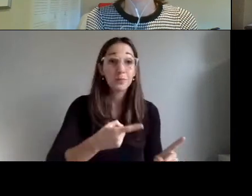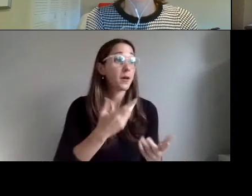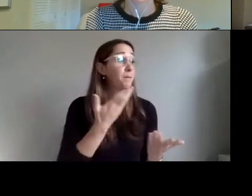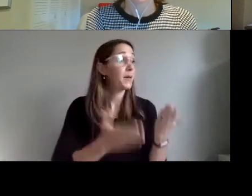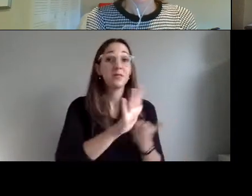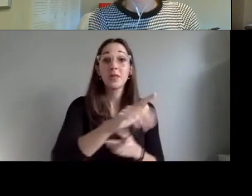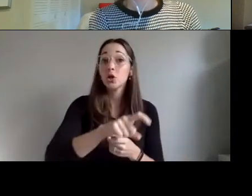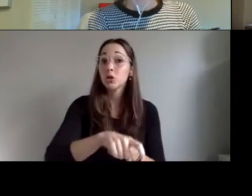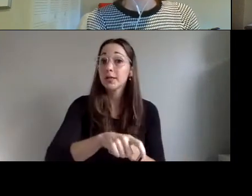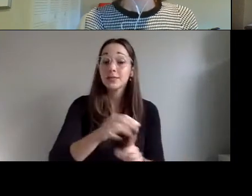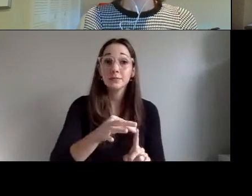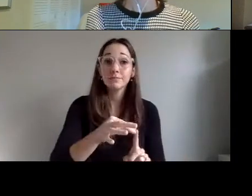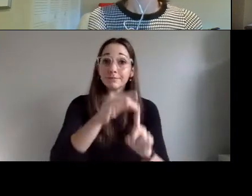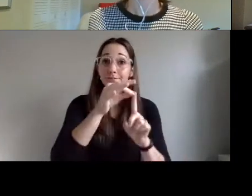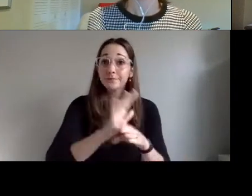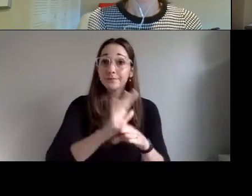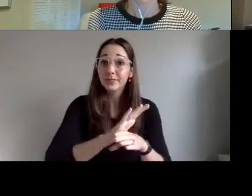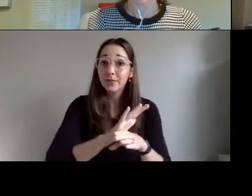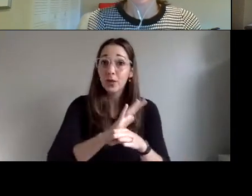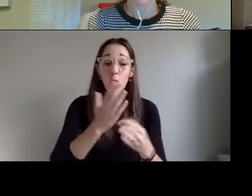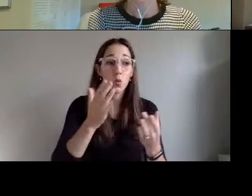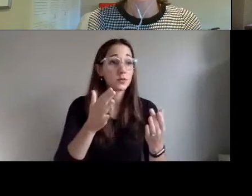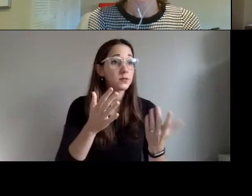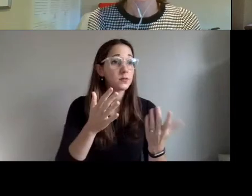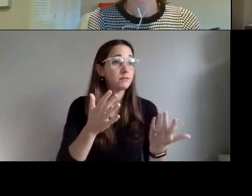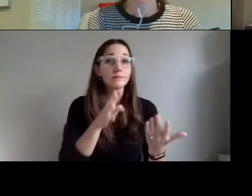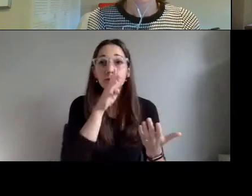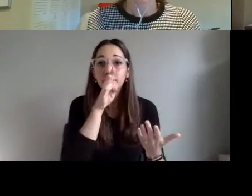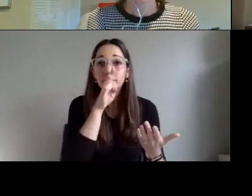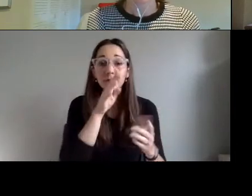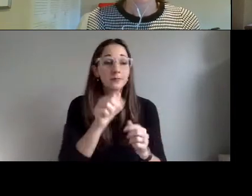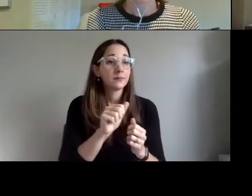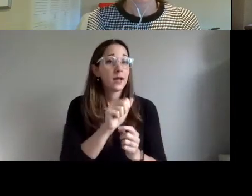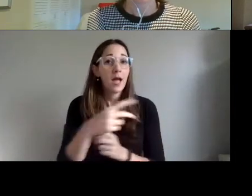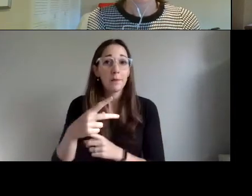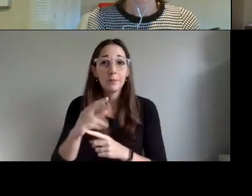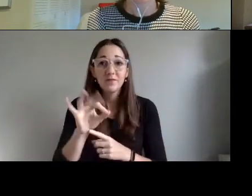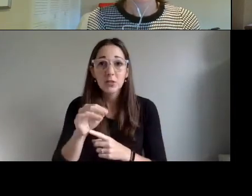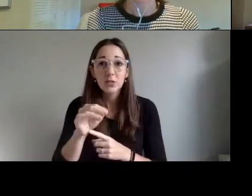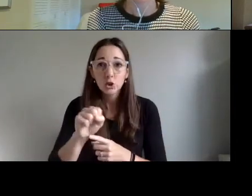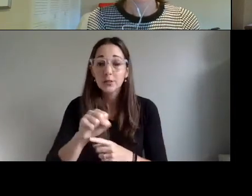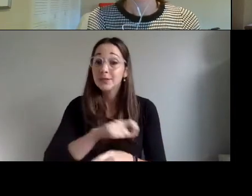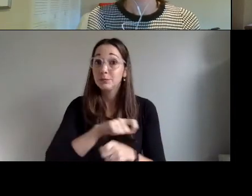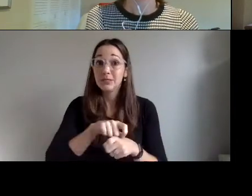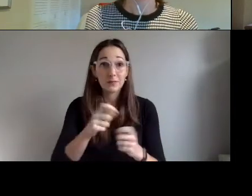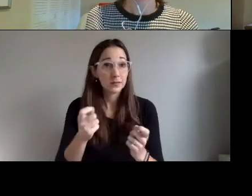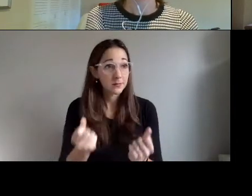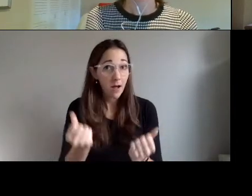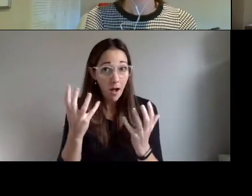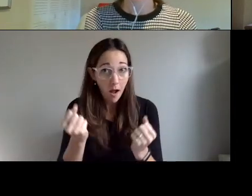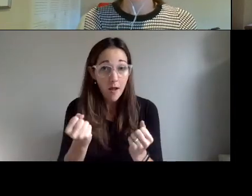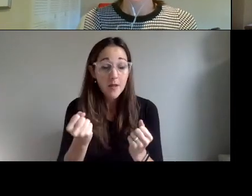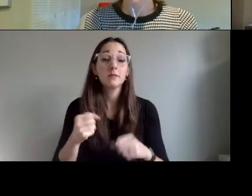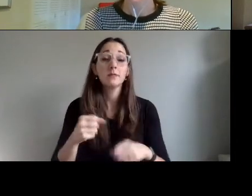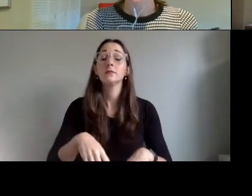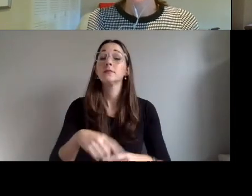the app features who are narrated in Albanian Sign Language. And I agree with the previous conversation that sometimes it